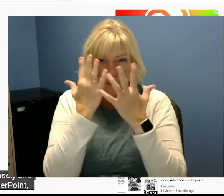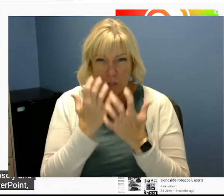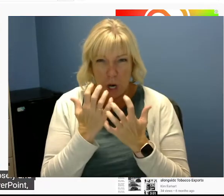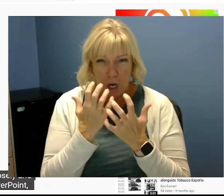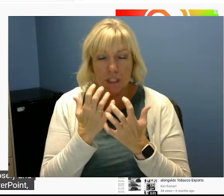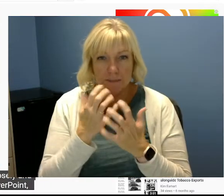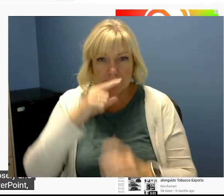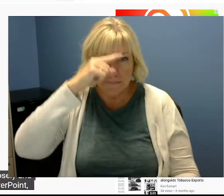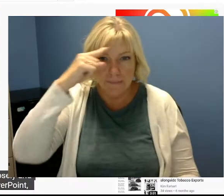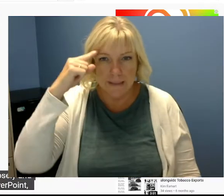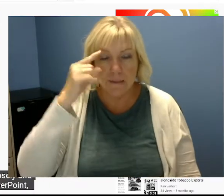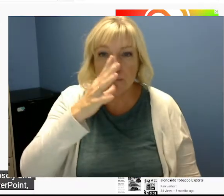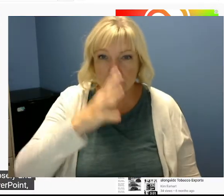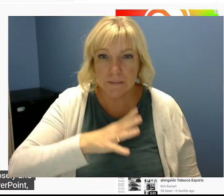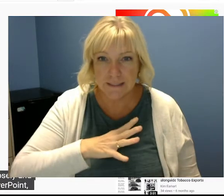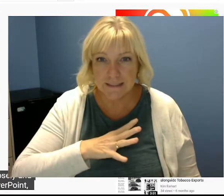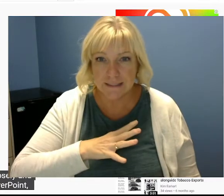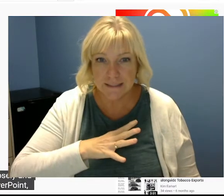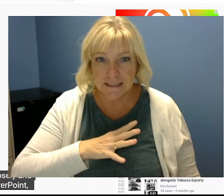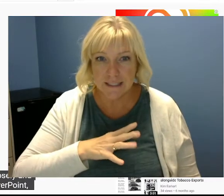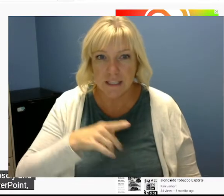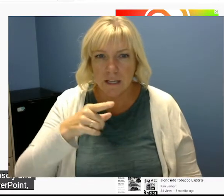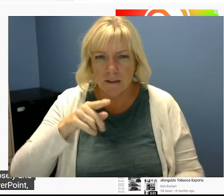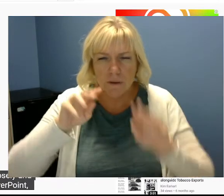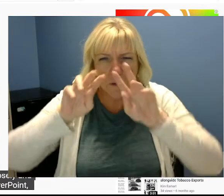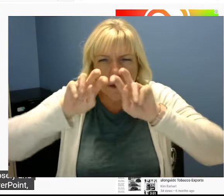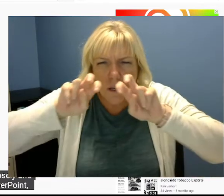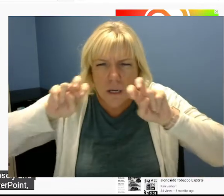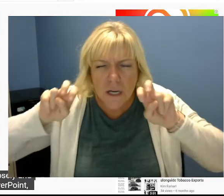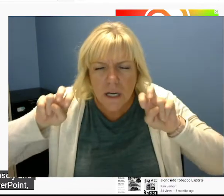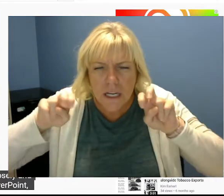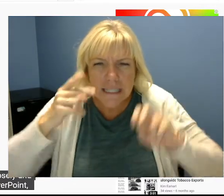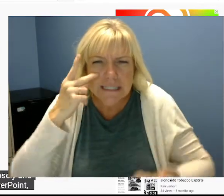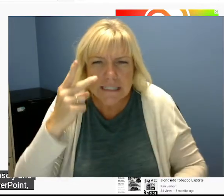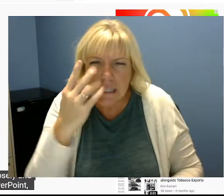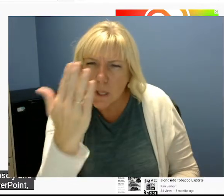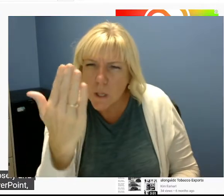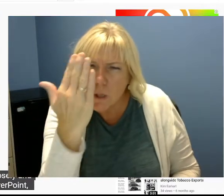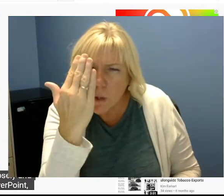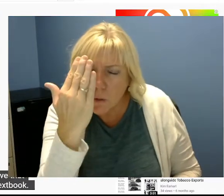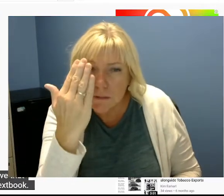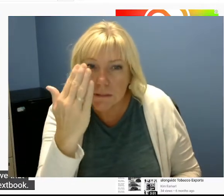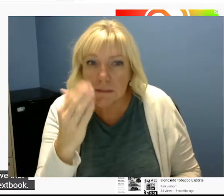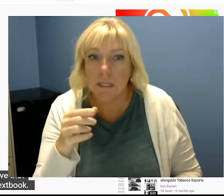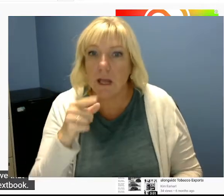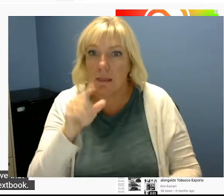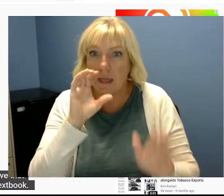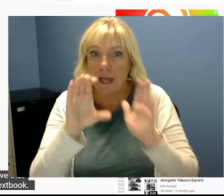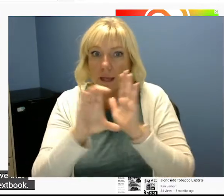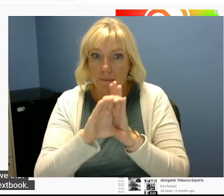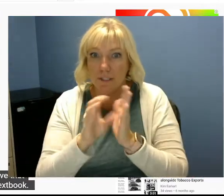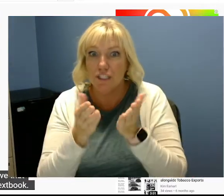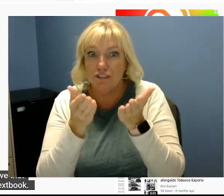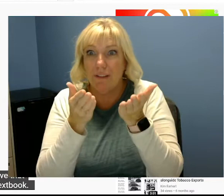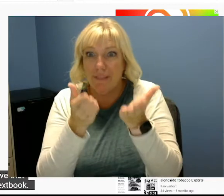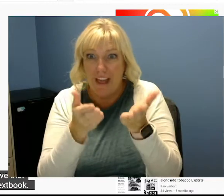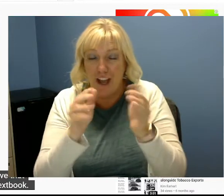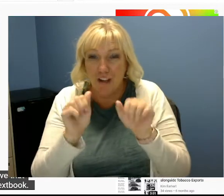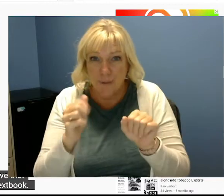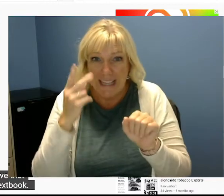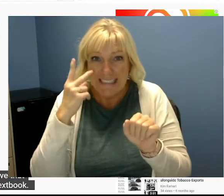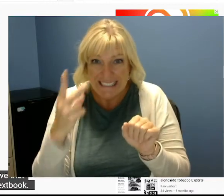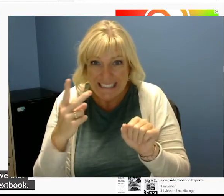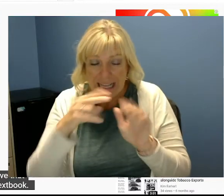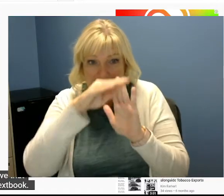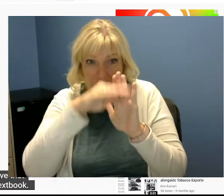of color. And if you look really closely, and again, you've got this image on the PowerPoint, you've got it on this page, you also have it on